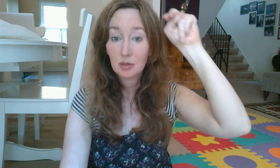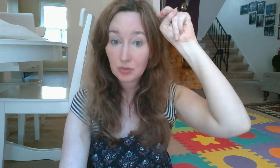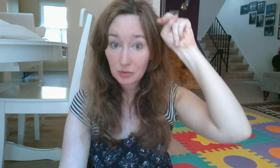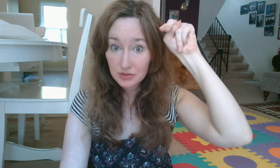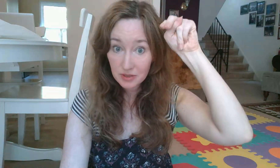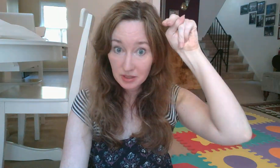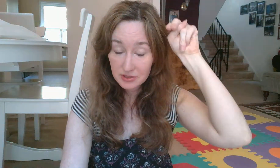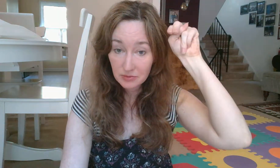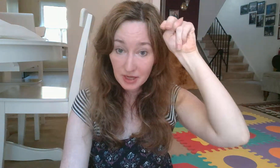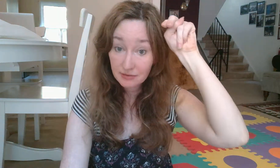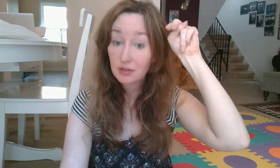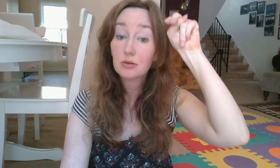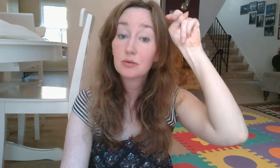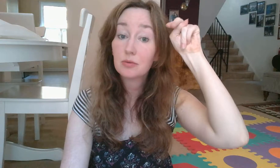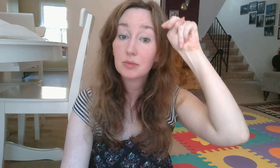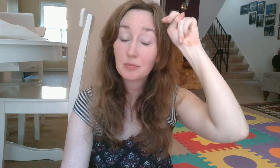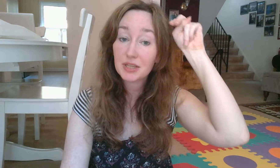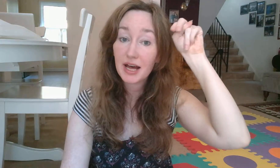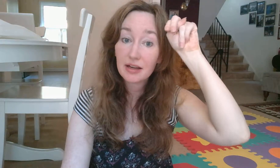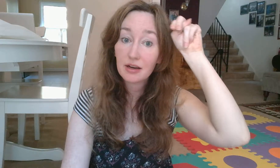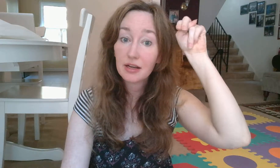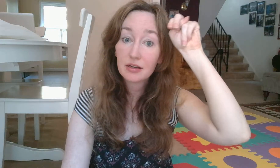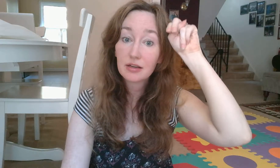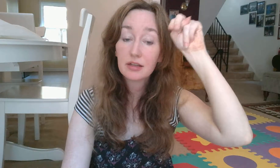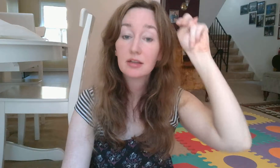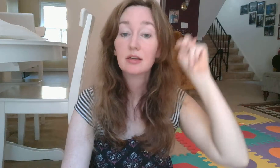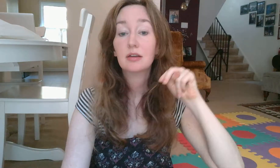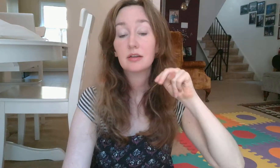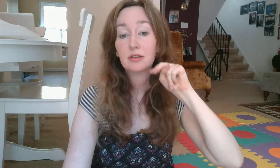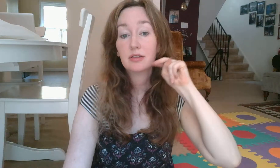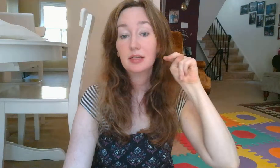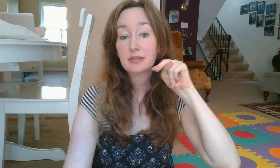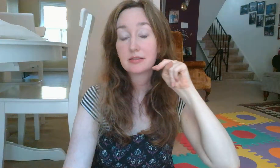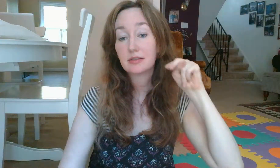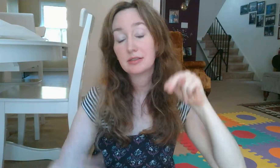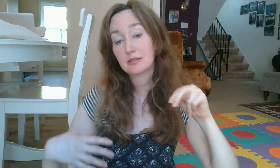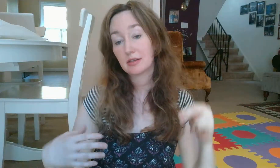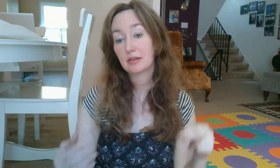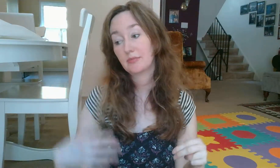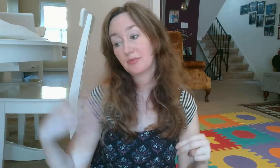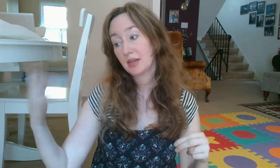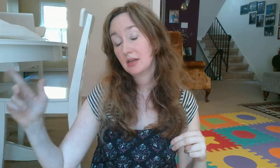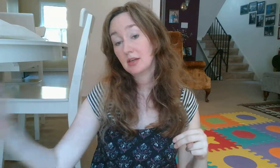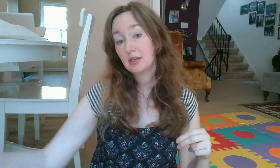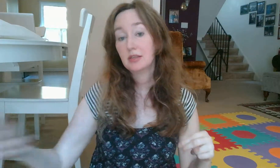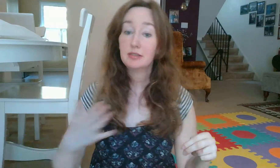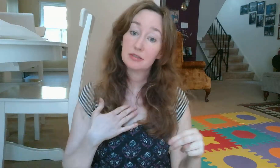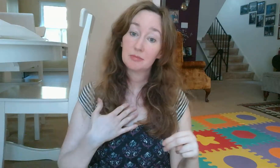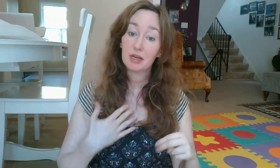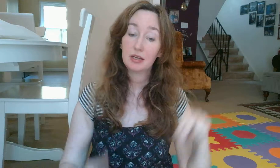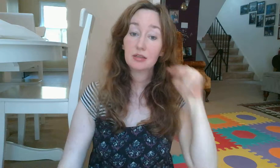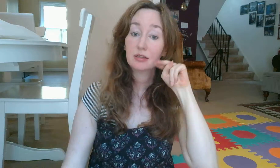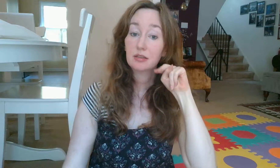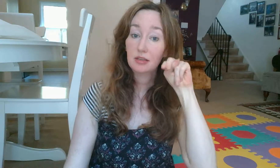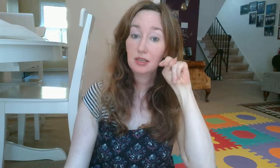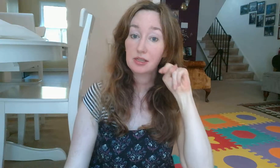boy words are here. So nephew would be up at the hat area. Niece, this is my